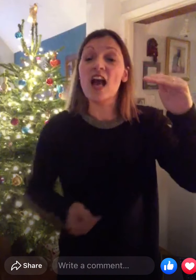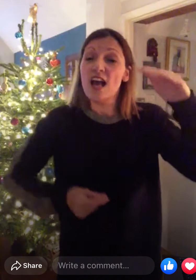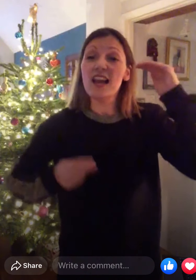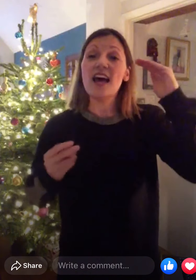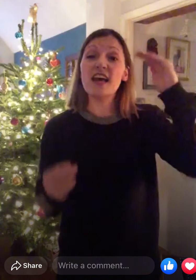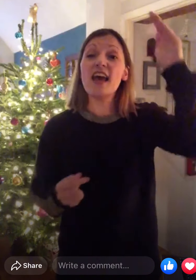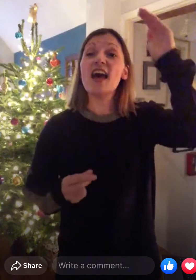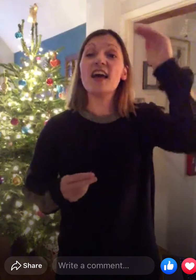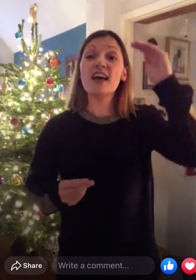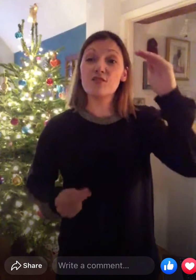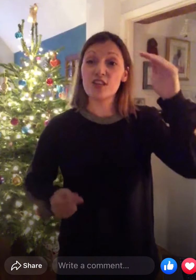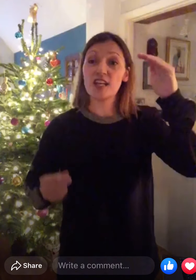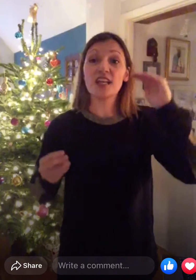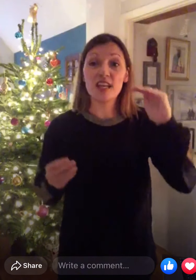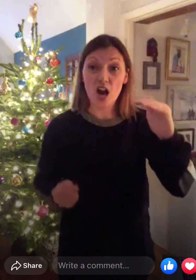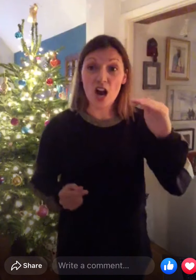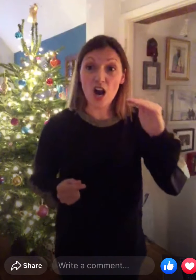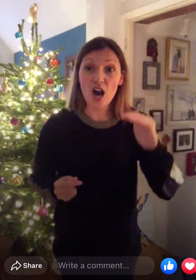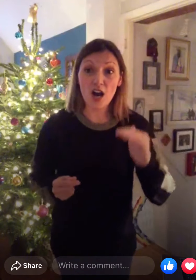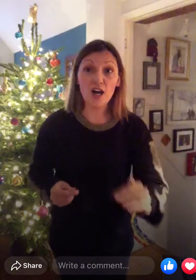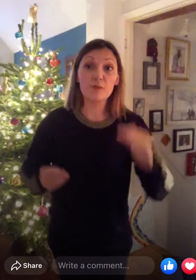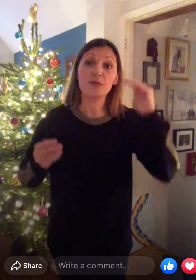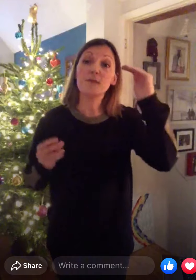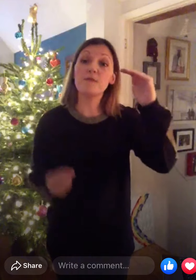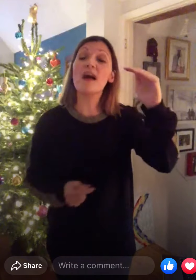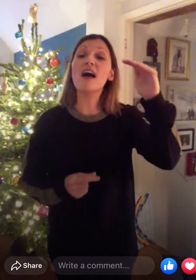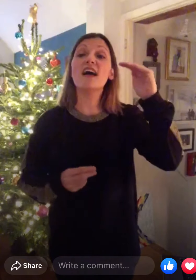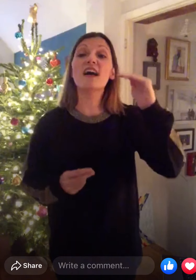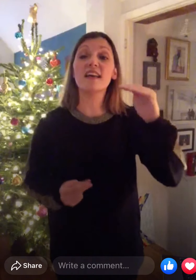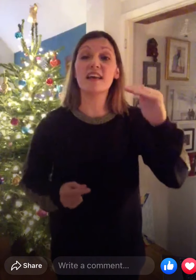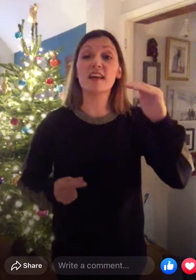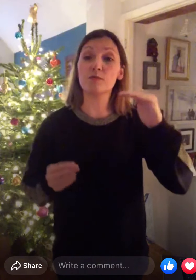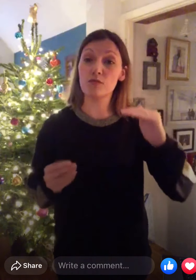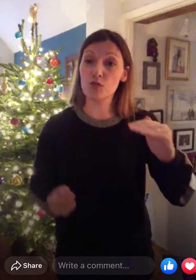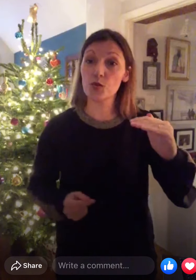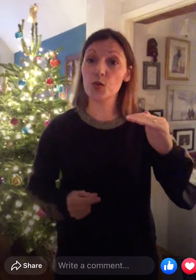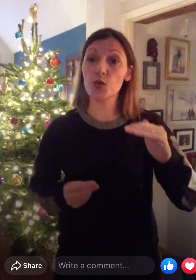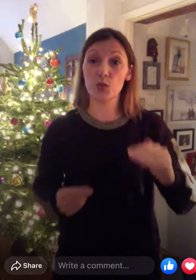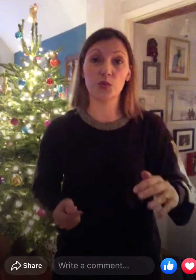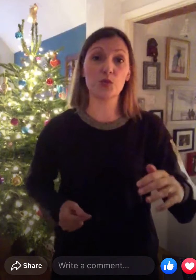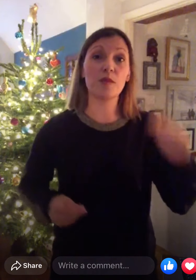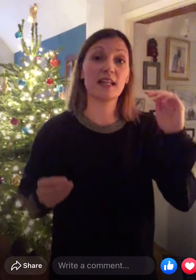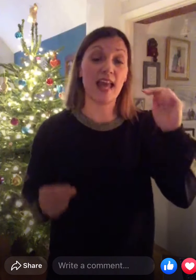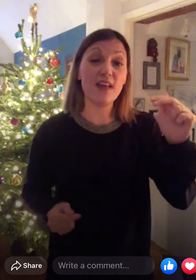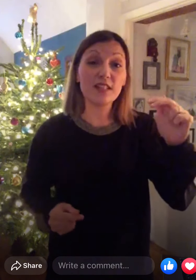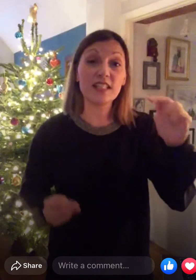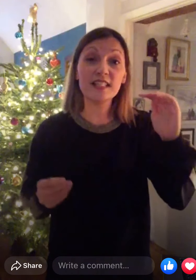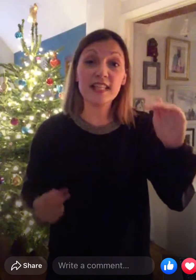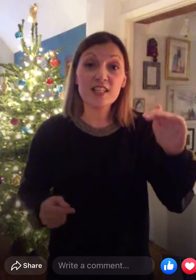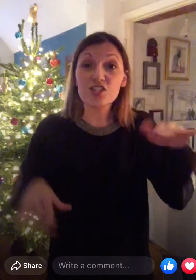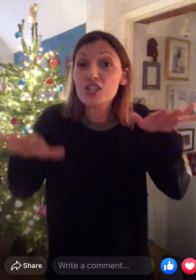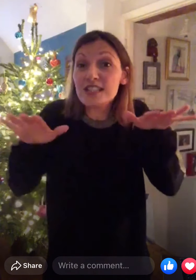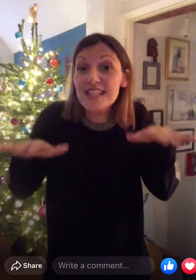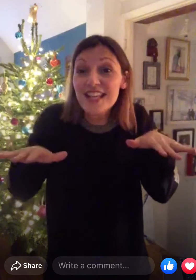Let every heart prepare him room. And heaven and nature sing.